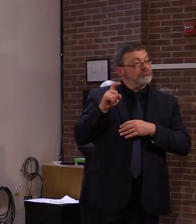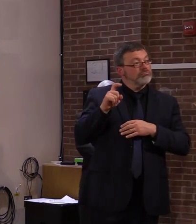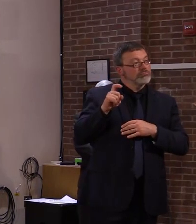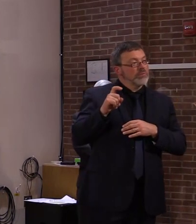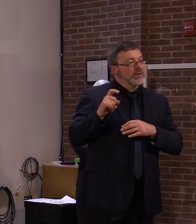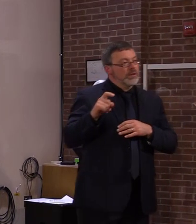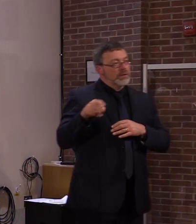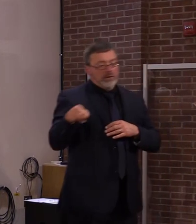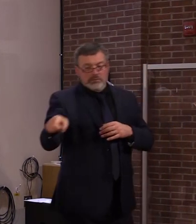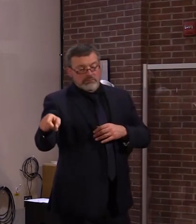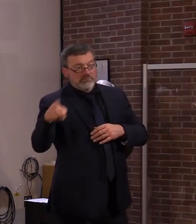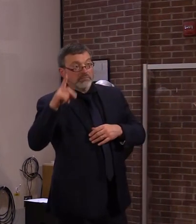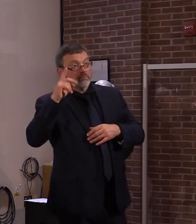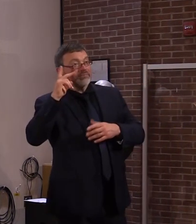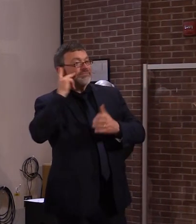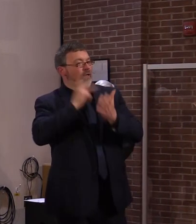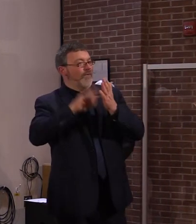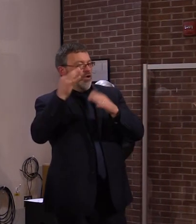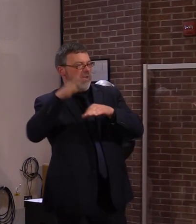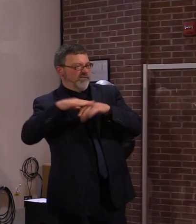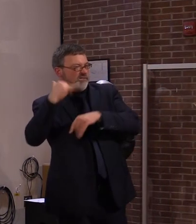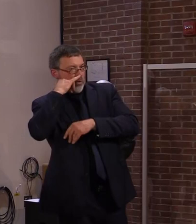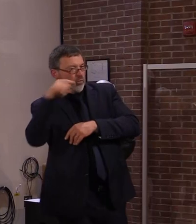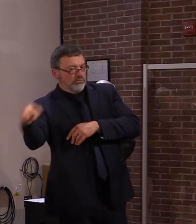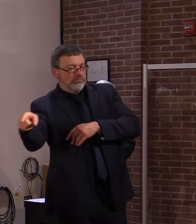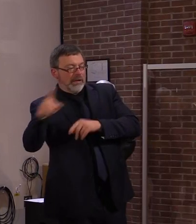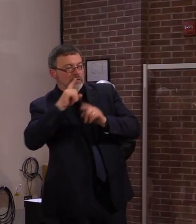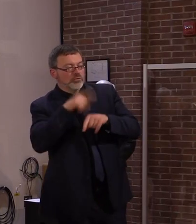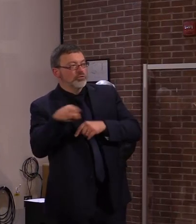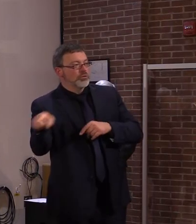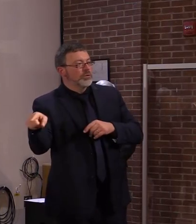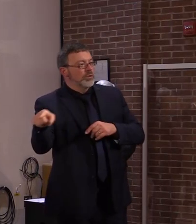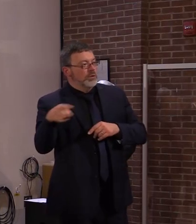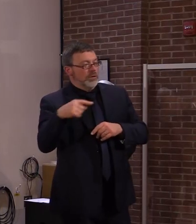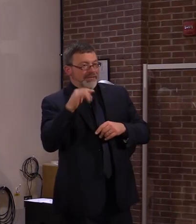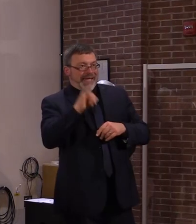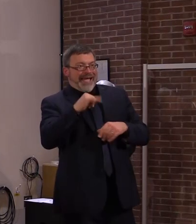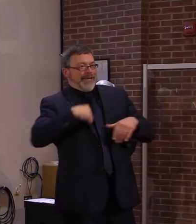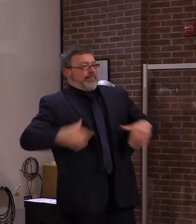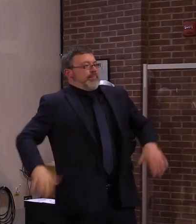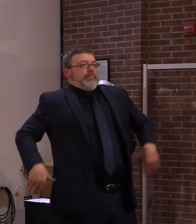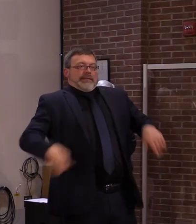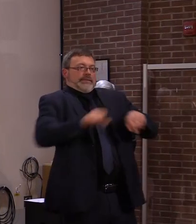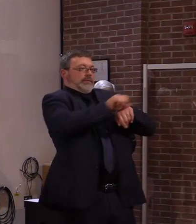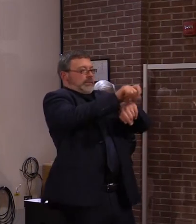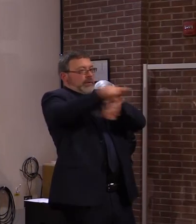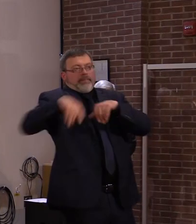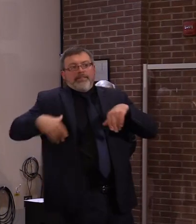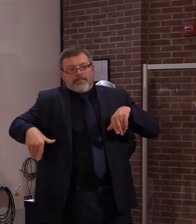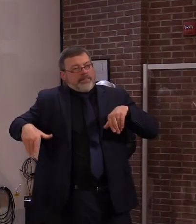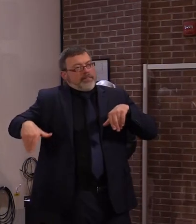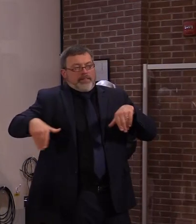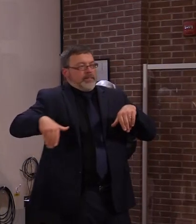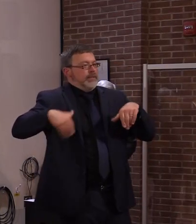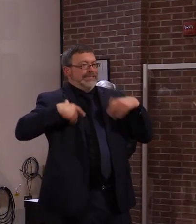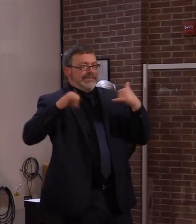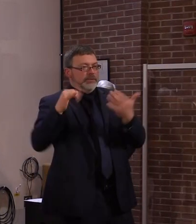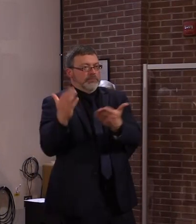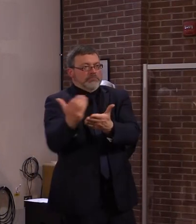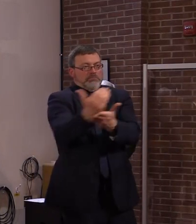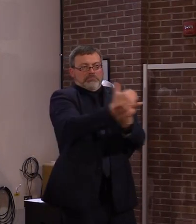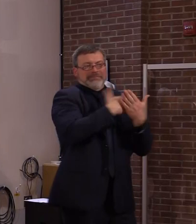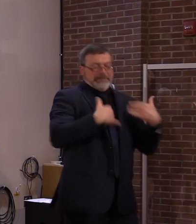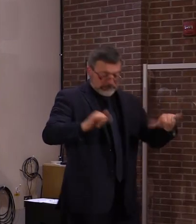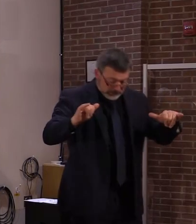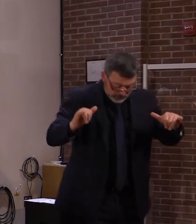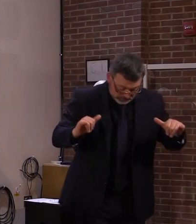in some capacity when they are available? Yeah, hi, this is Dan French. Thanks for the question. We haven't launched that survey yet. Delta has really forced us to put